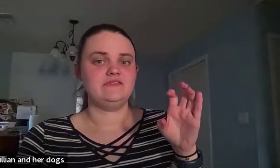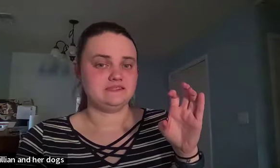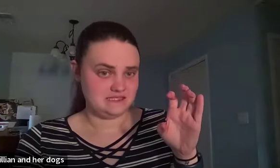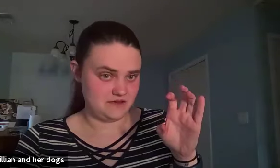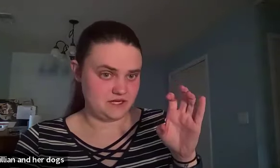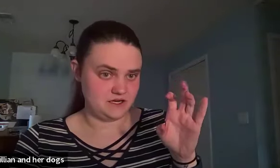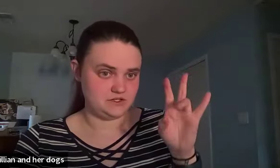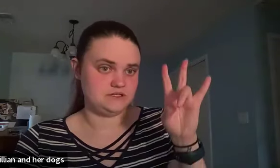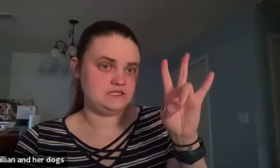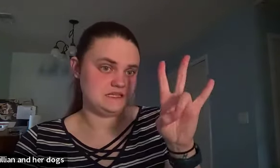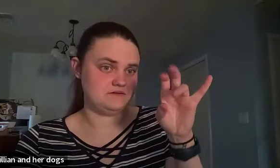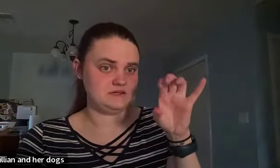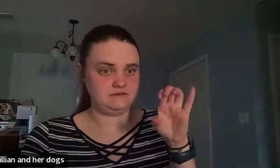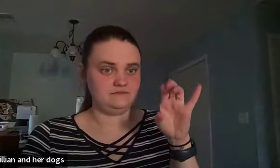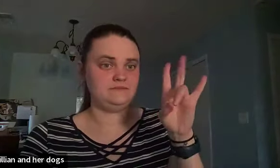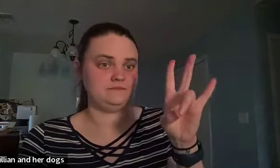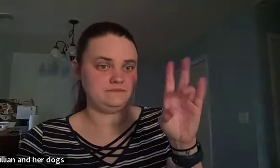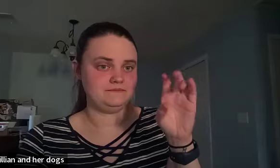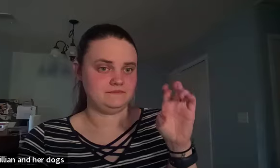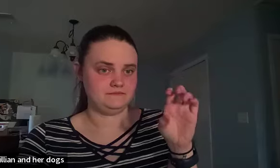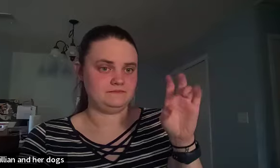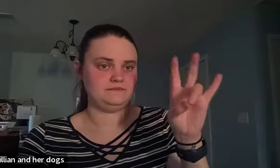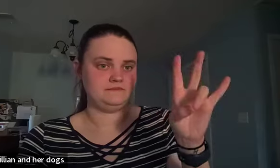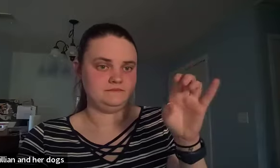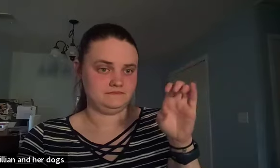And then 700, 7.